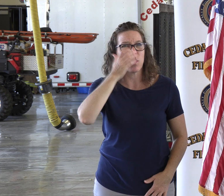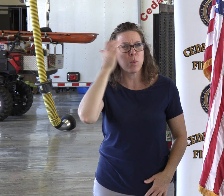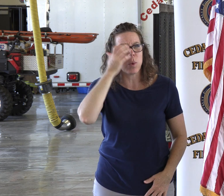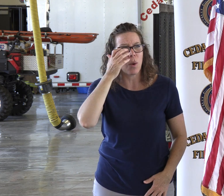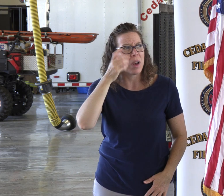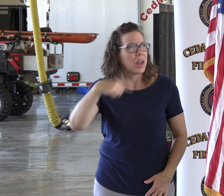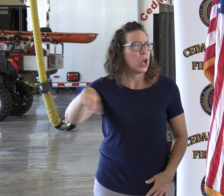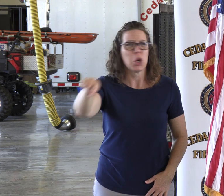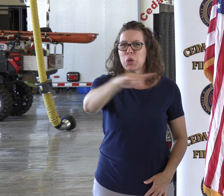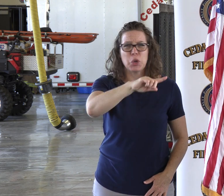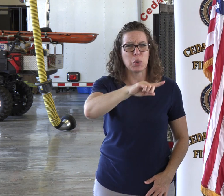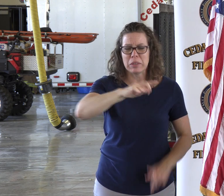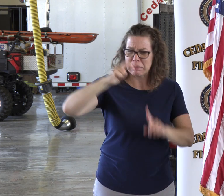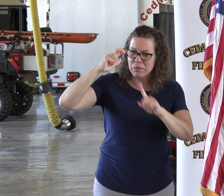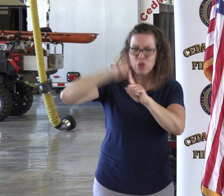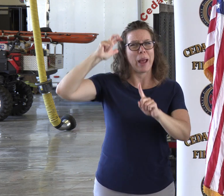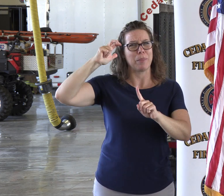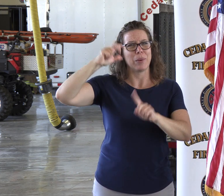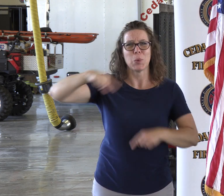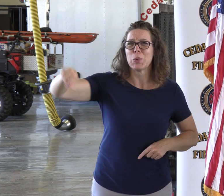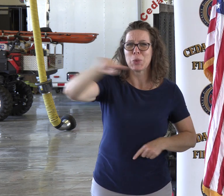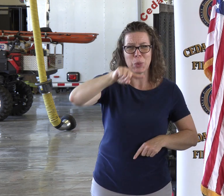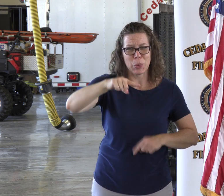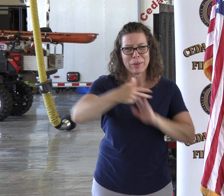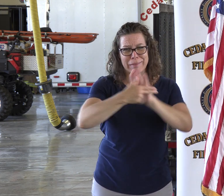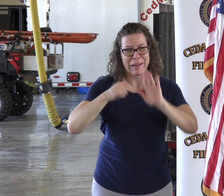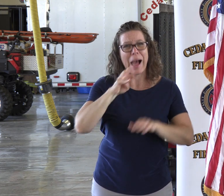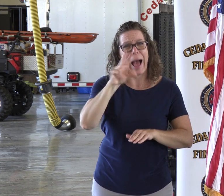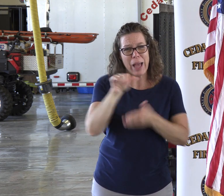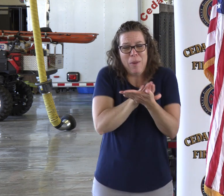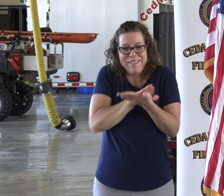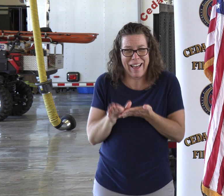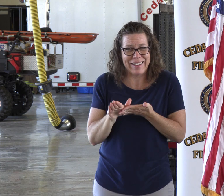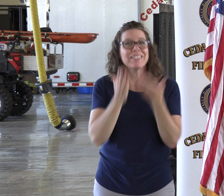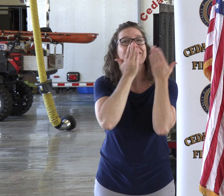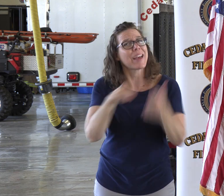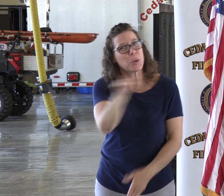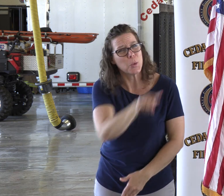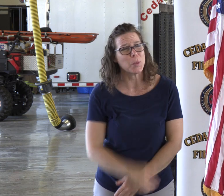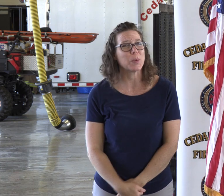the epitome of the Iowa Nice. Thank you, Cedar Rapids.